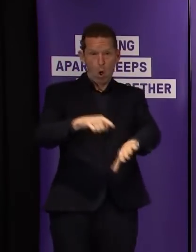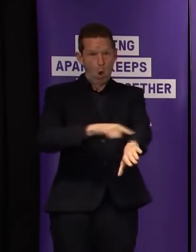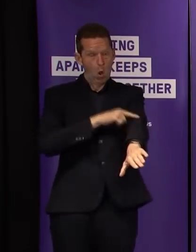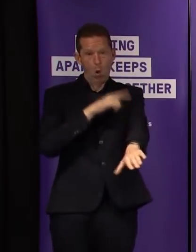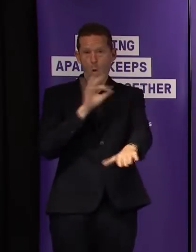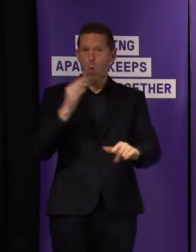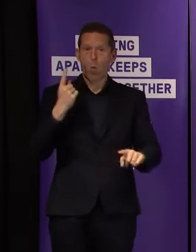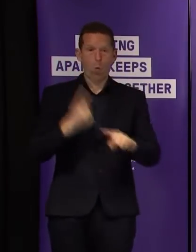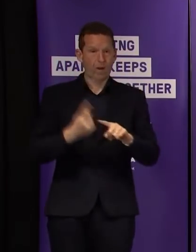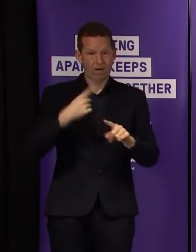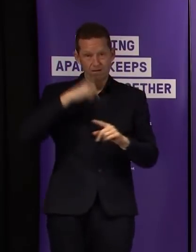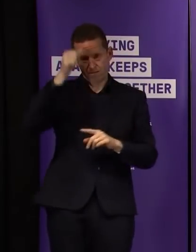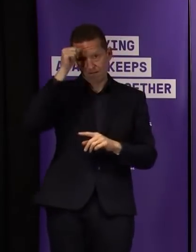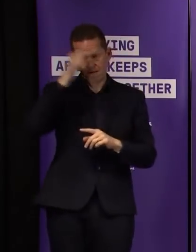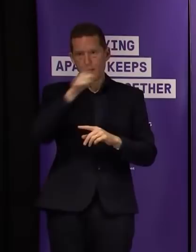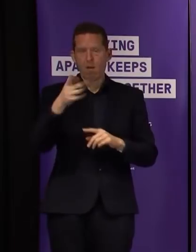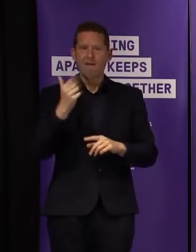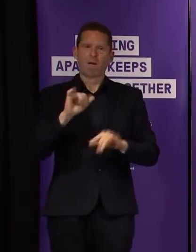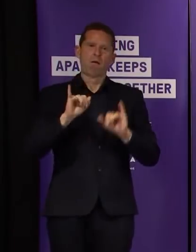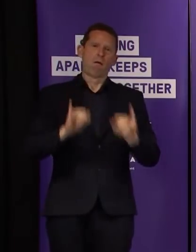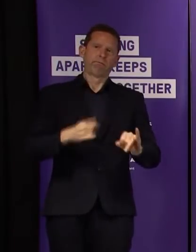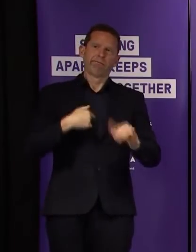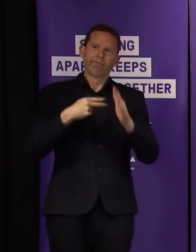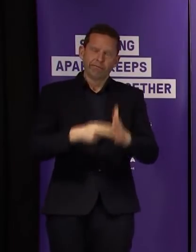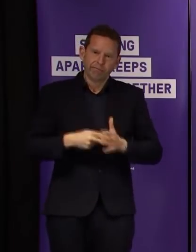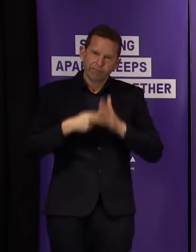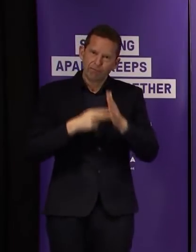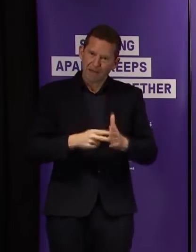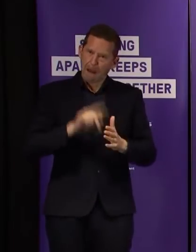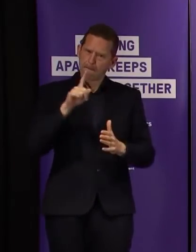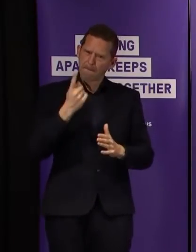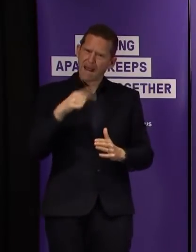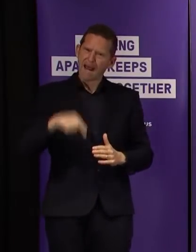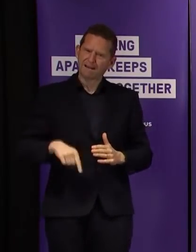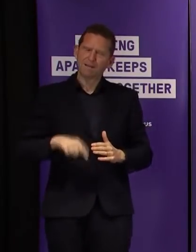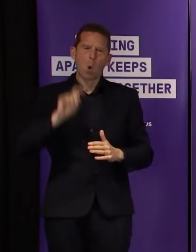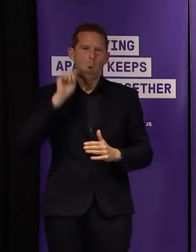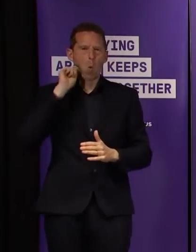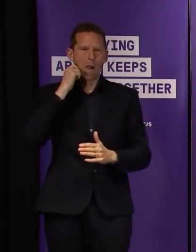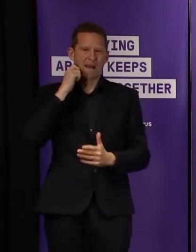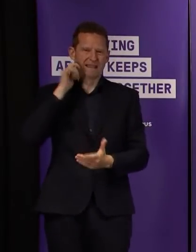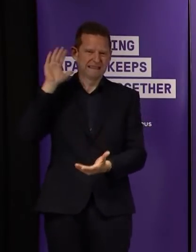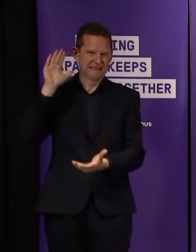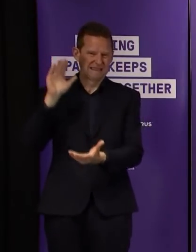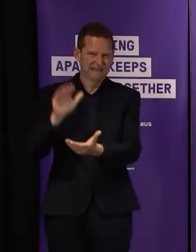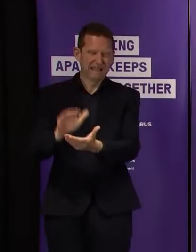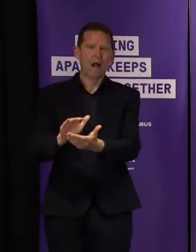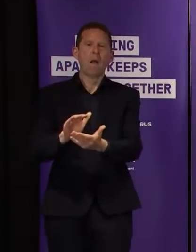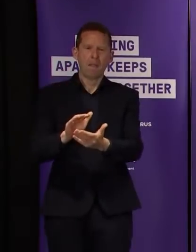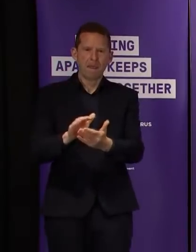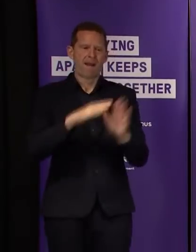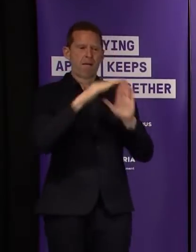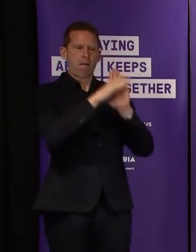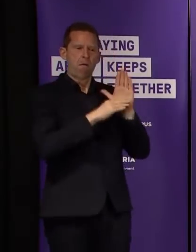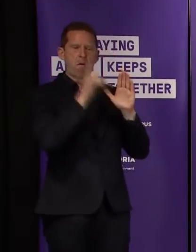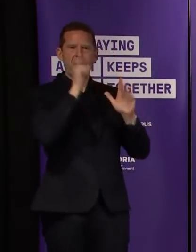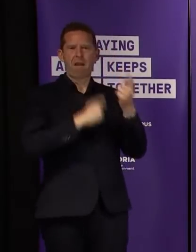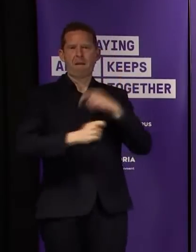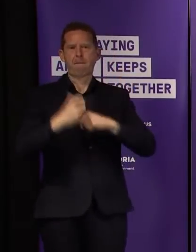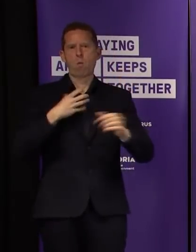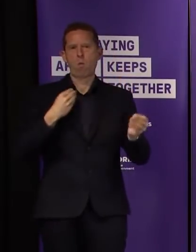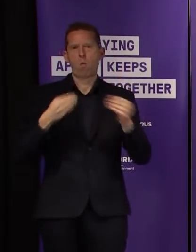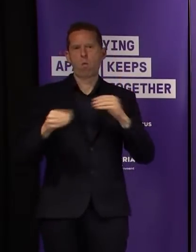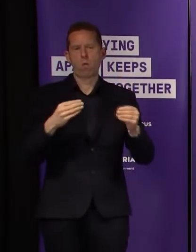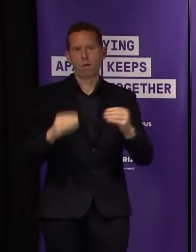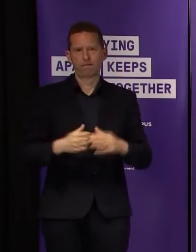many, many people, but it is one that progressively eases restrictions as time goes by. The rest